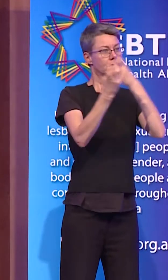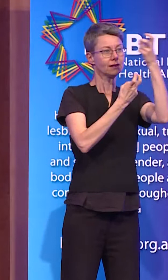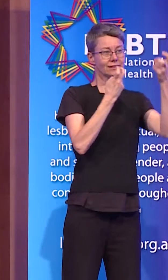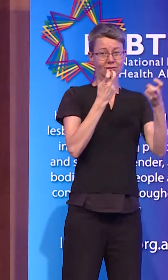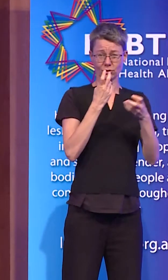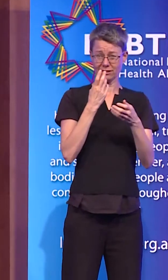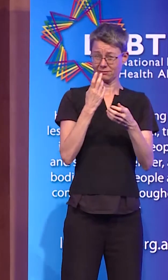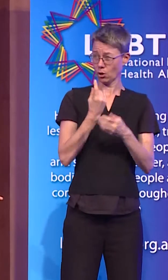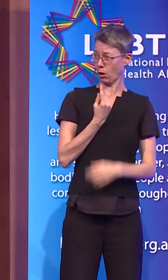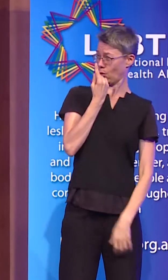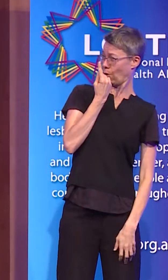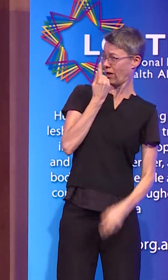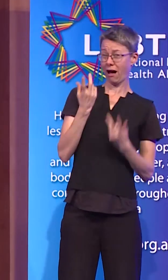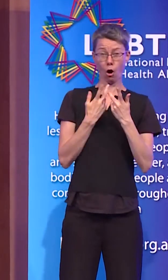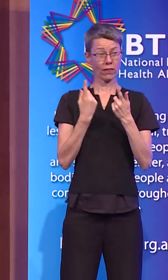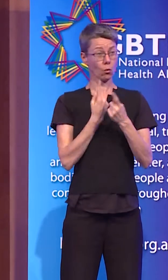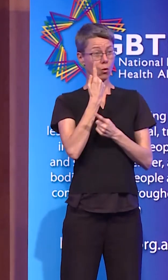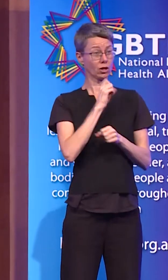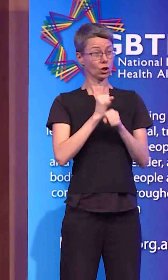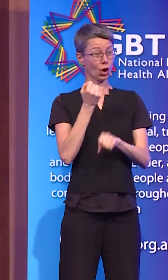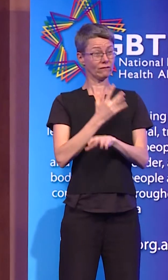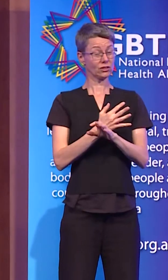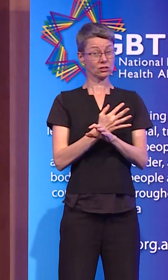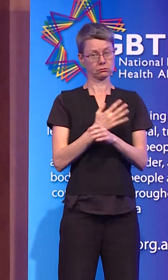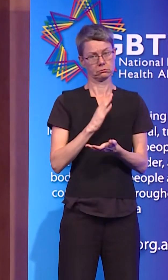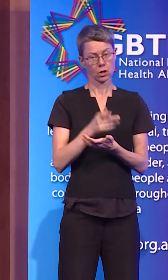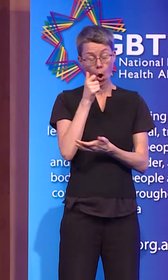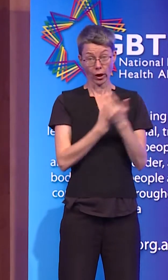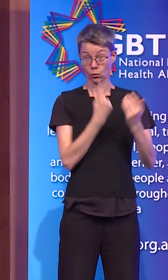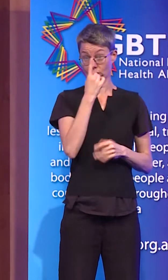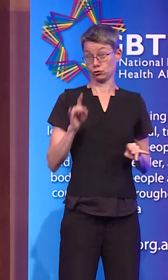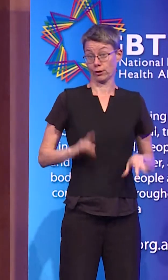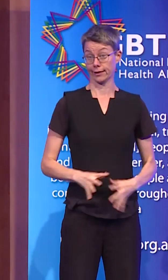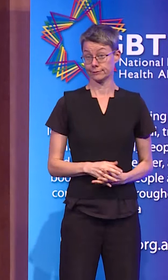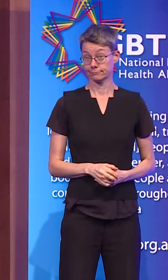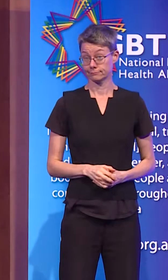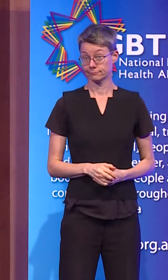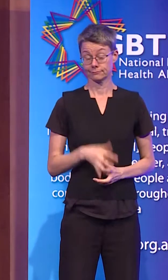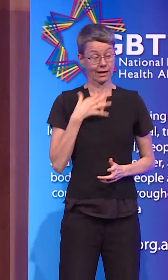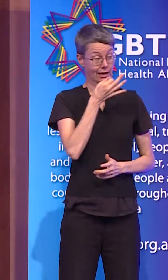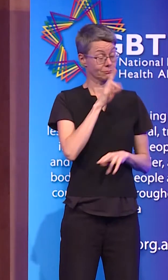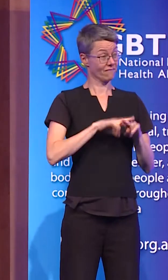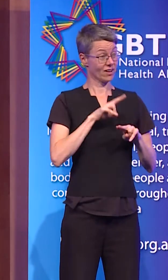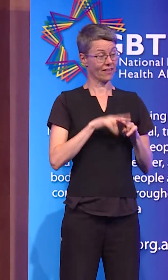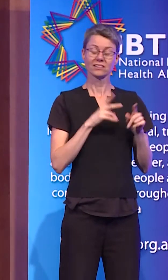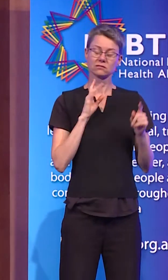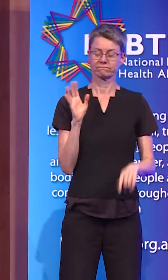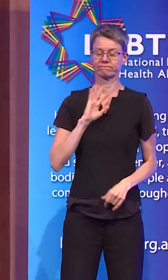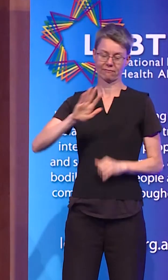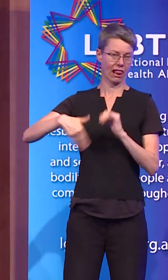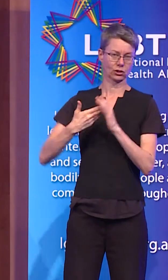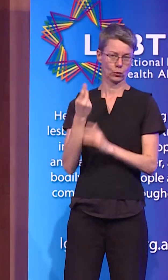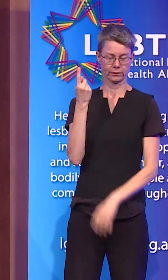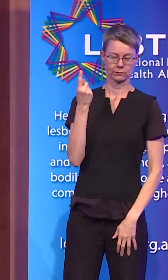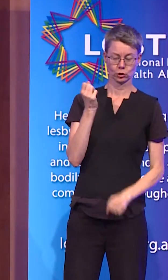name Goldfish? I'm the only one in Australia, that's for sure. When I asked my father about this, he said, "Nah, you're the last